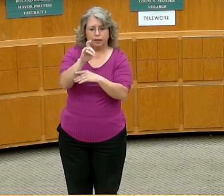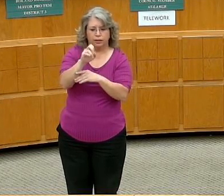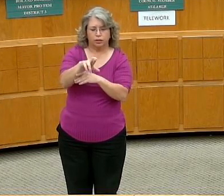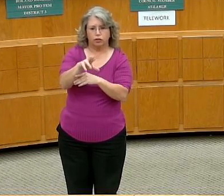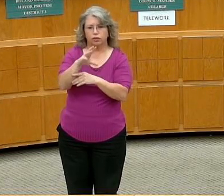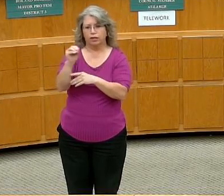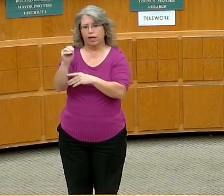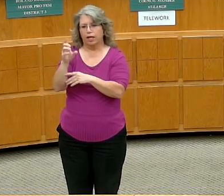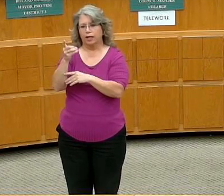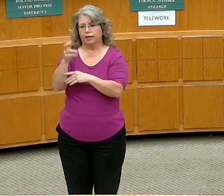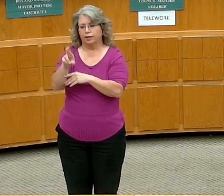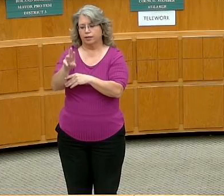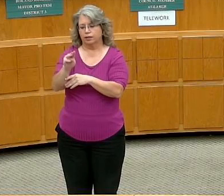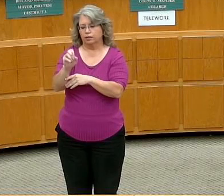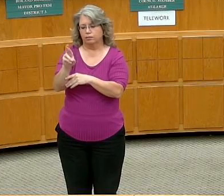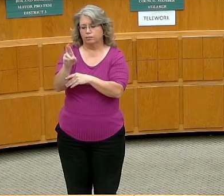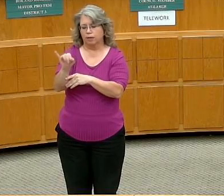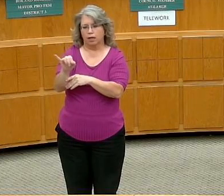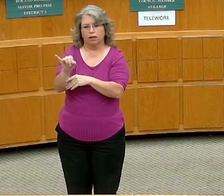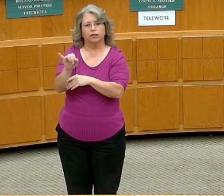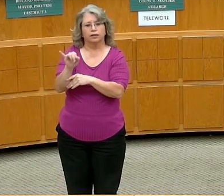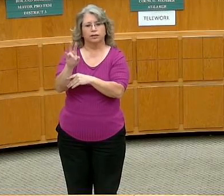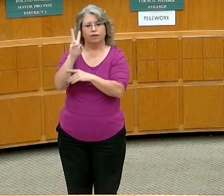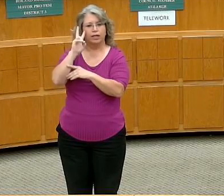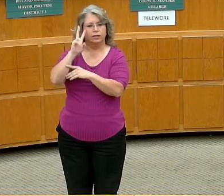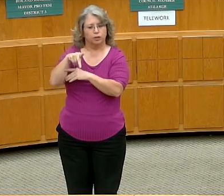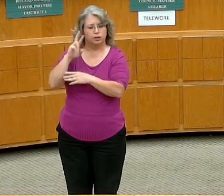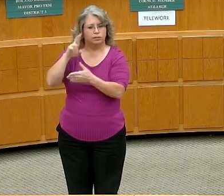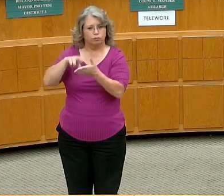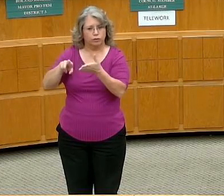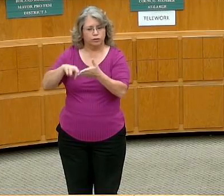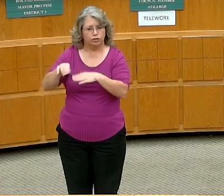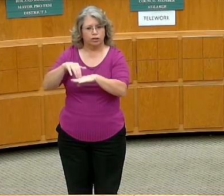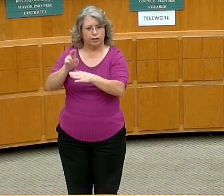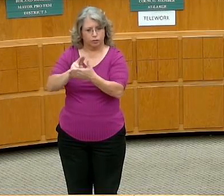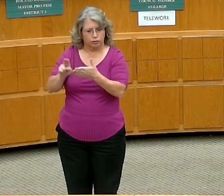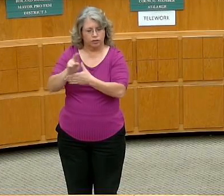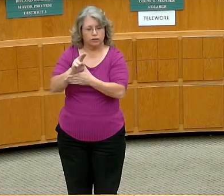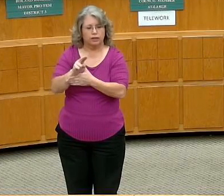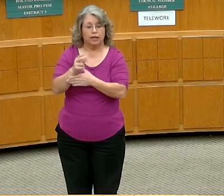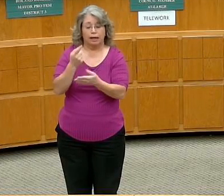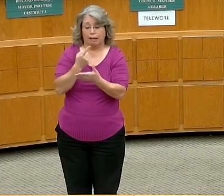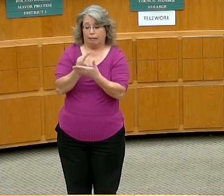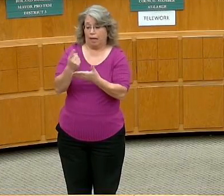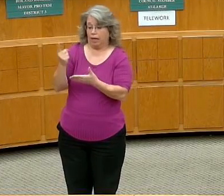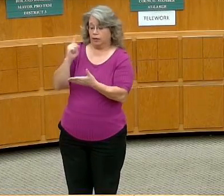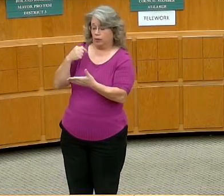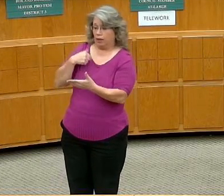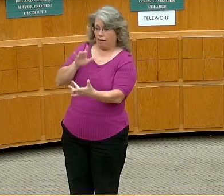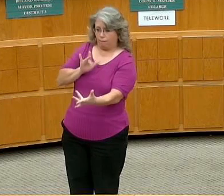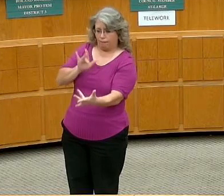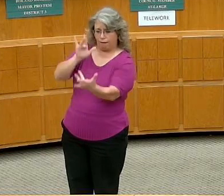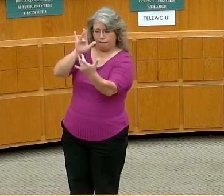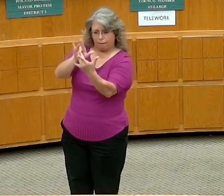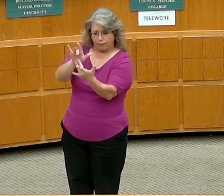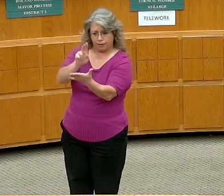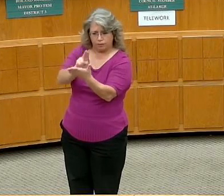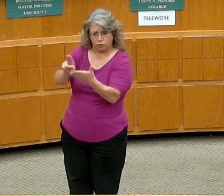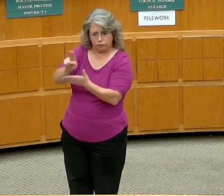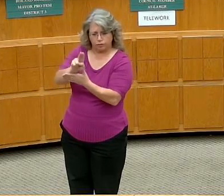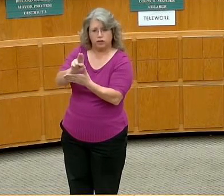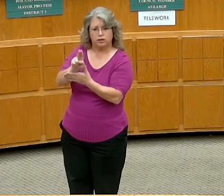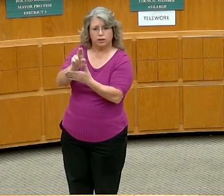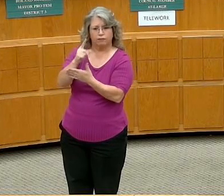of Research at the university. Last week, when I reached out to them for assistance on this project, it was